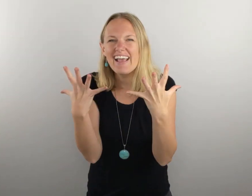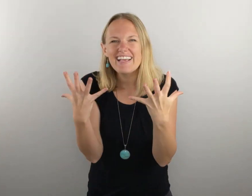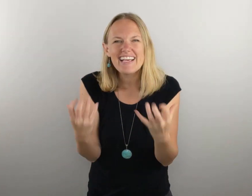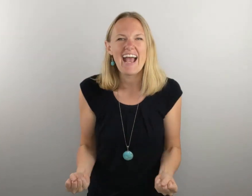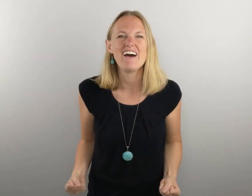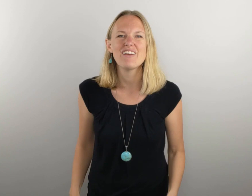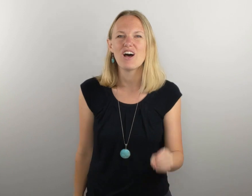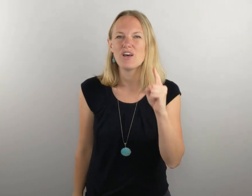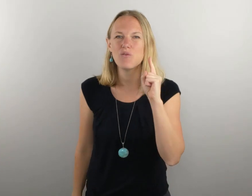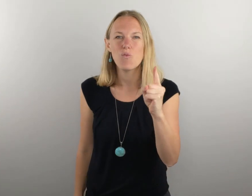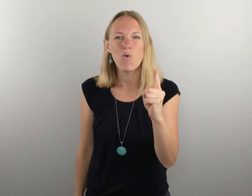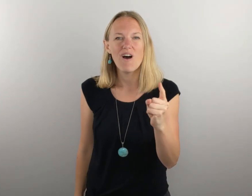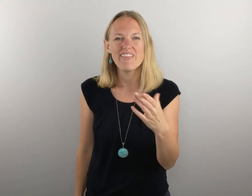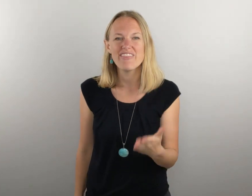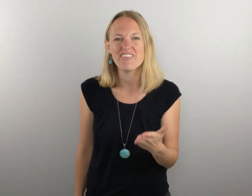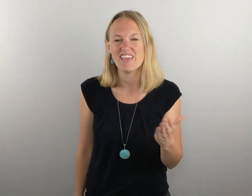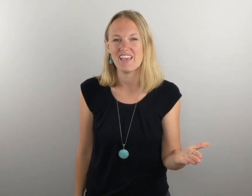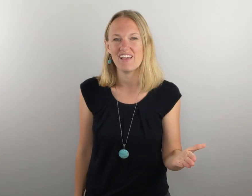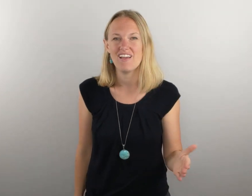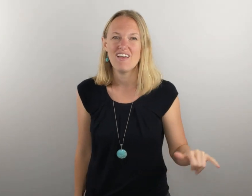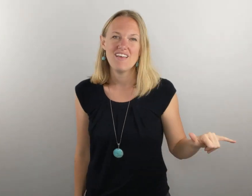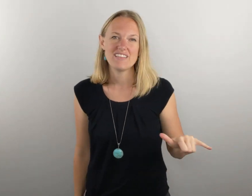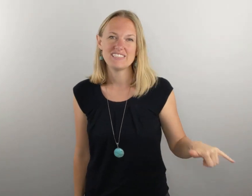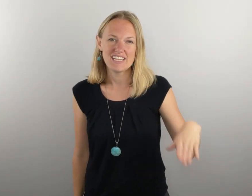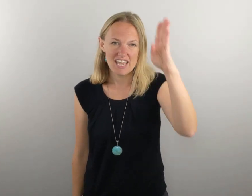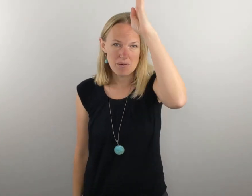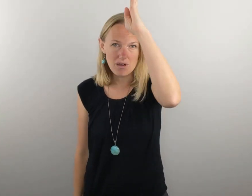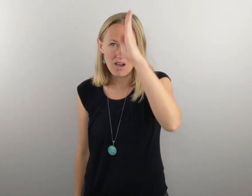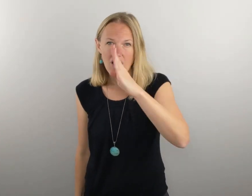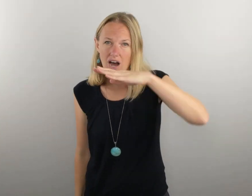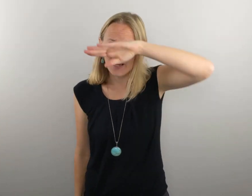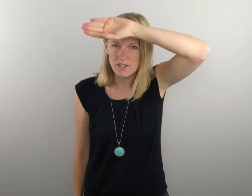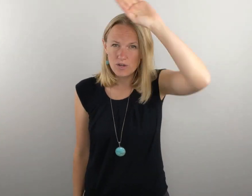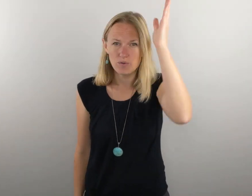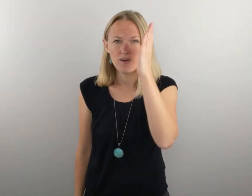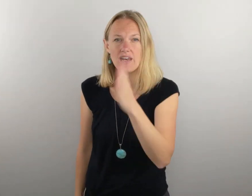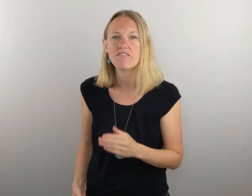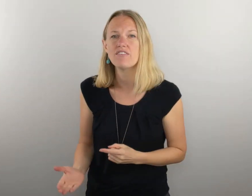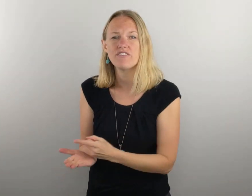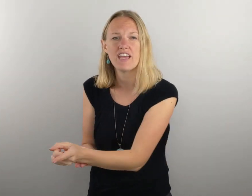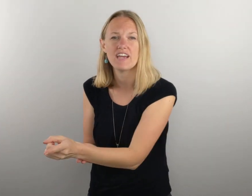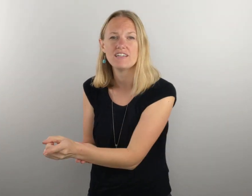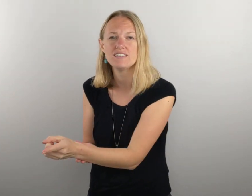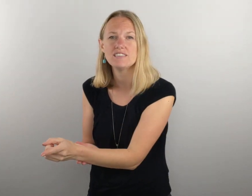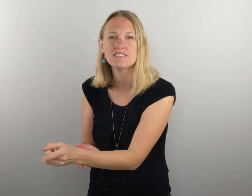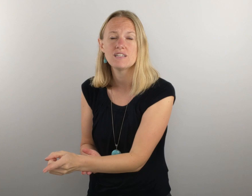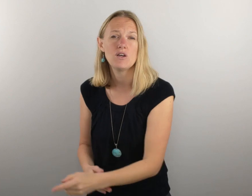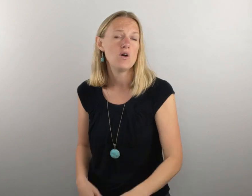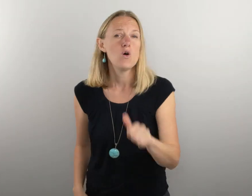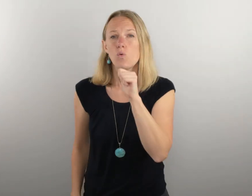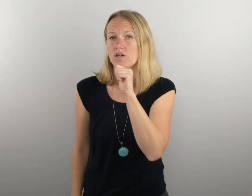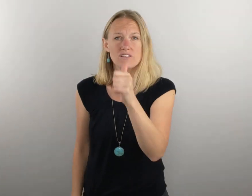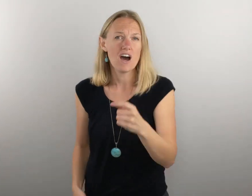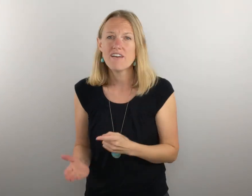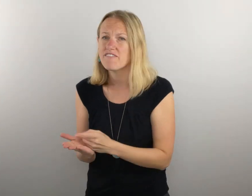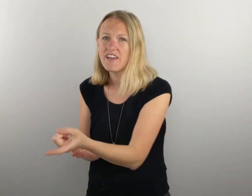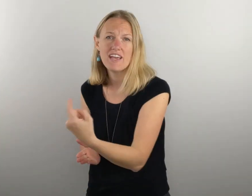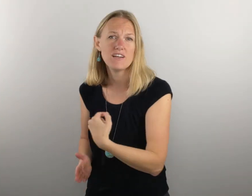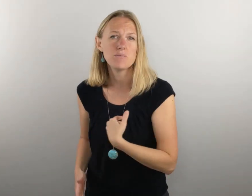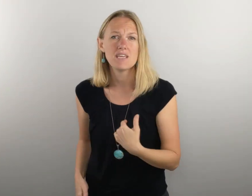I count on one thing, the same God who never fails will not fail